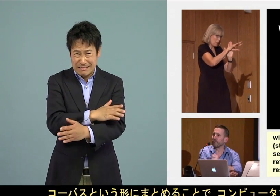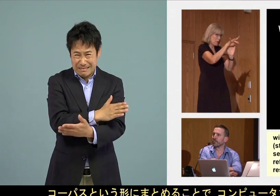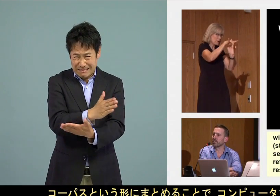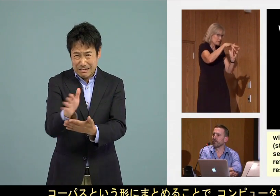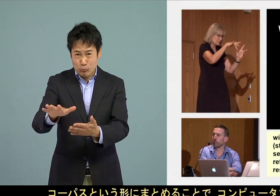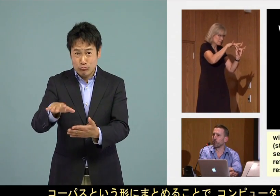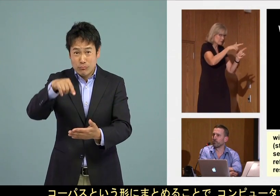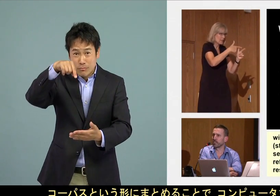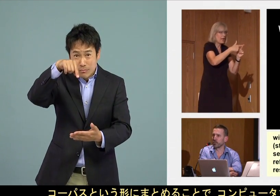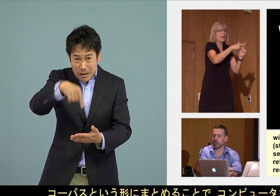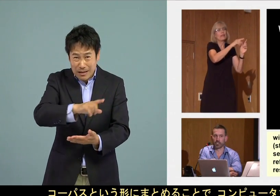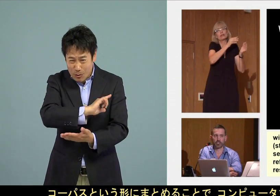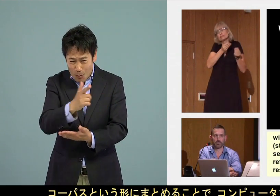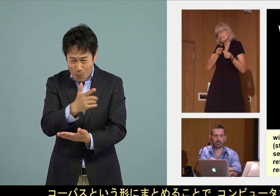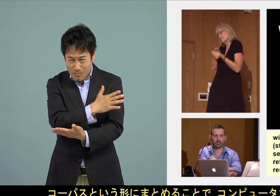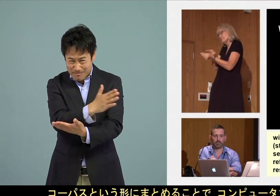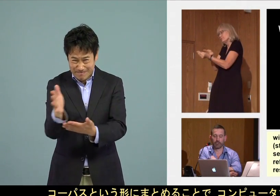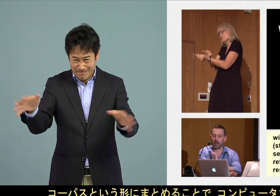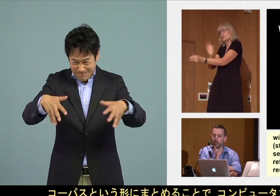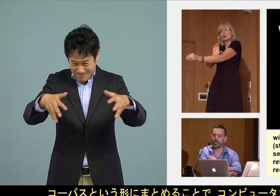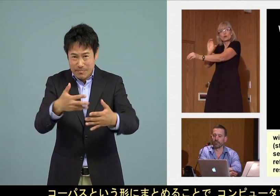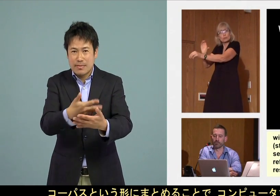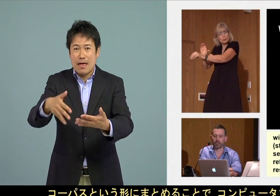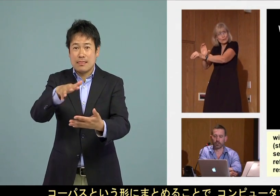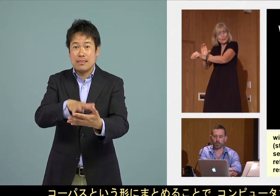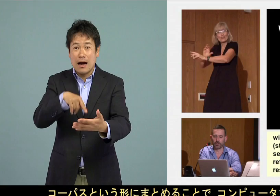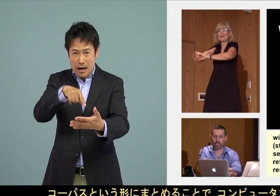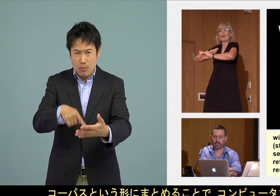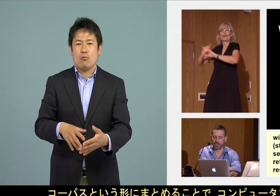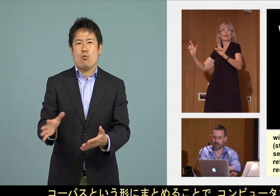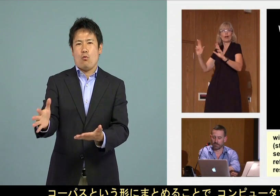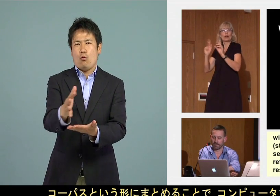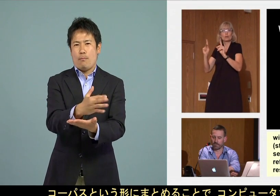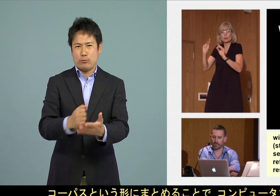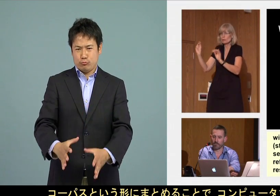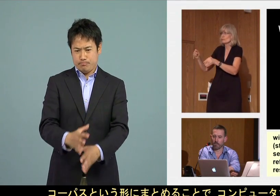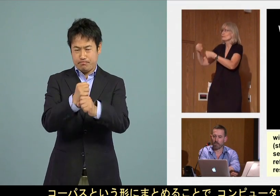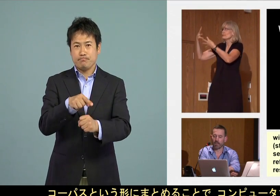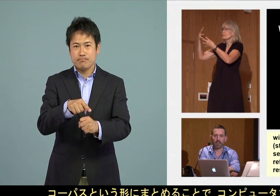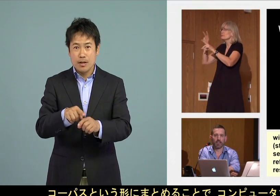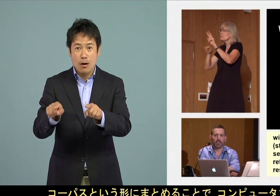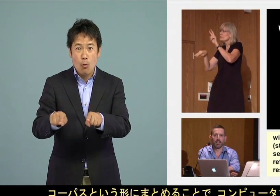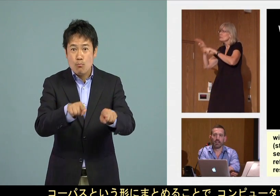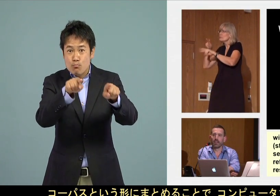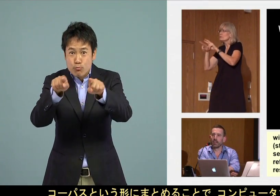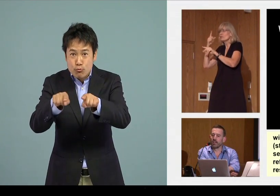a reference for research, for a number of different research projects.